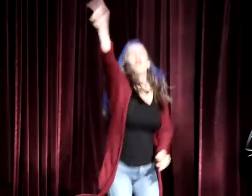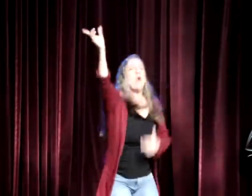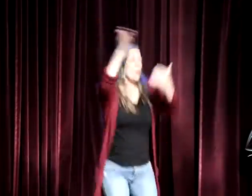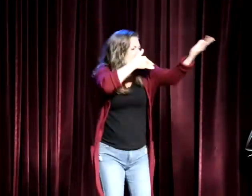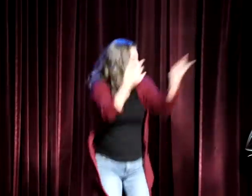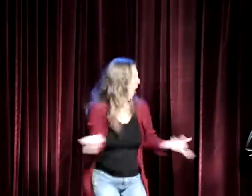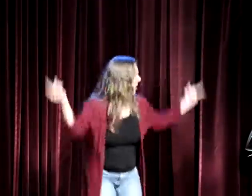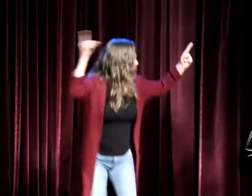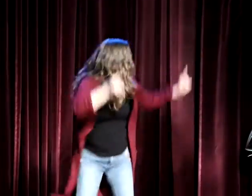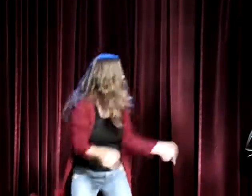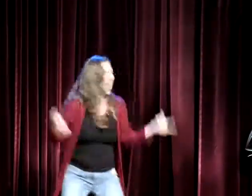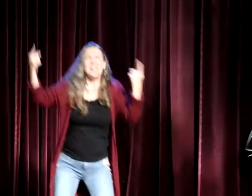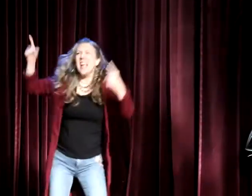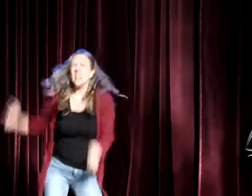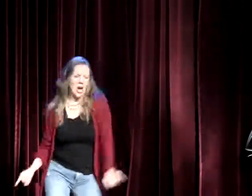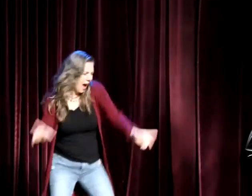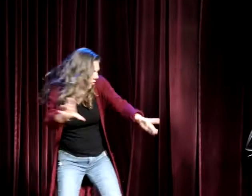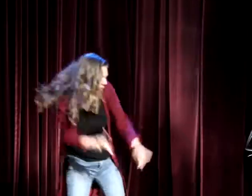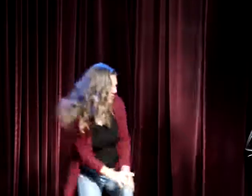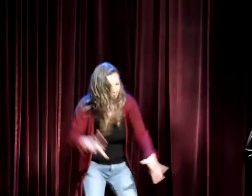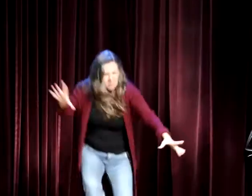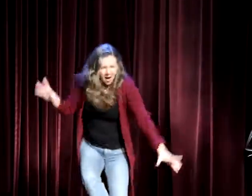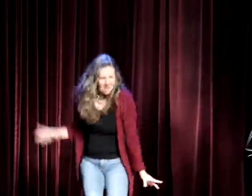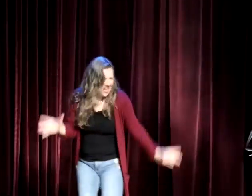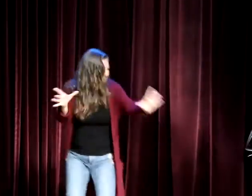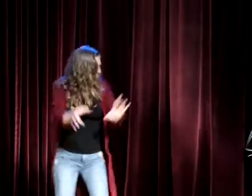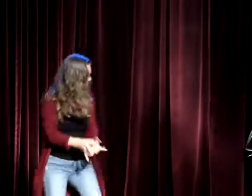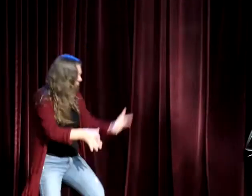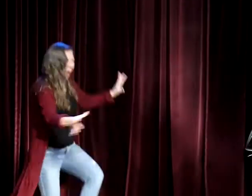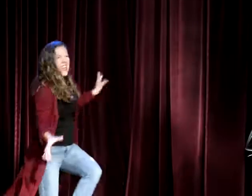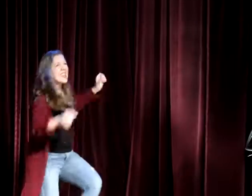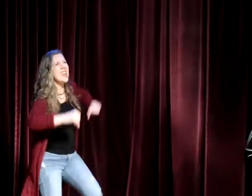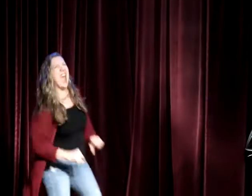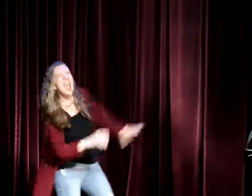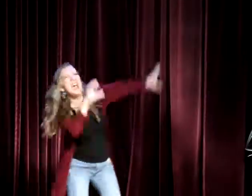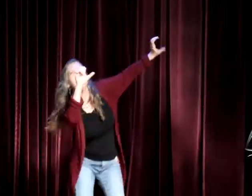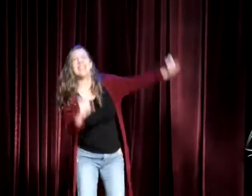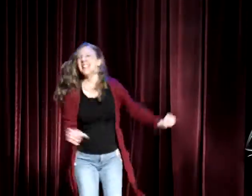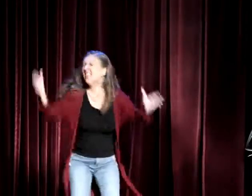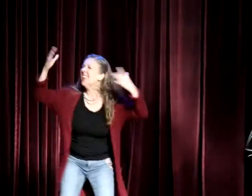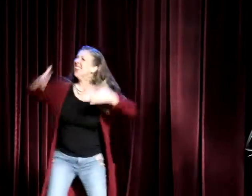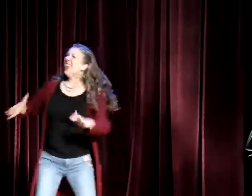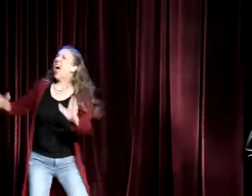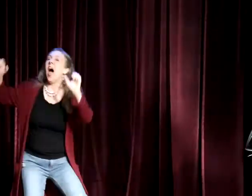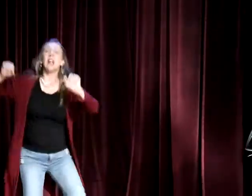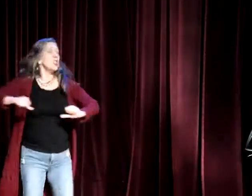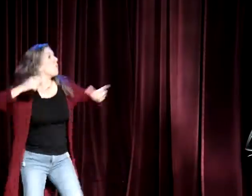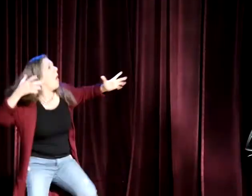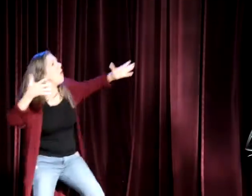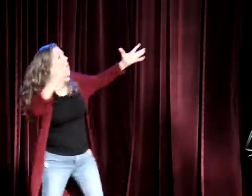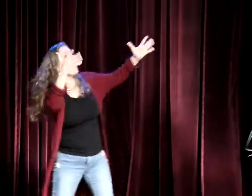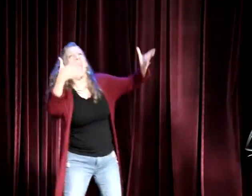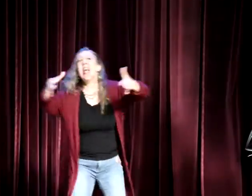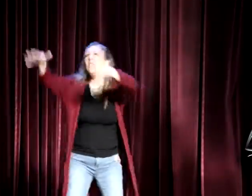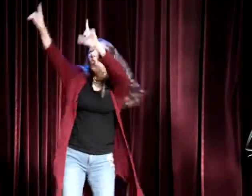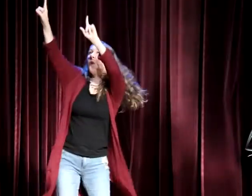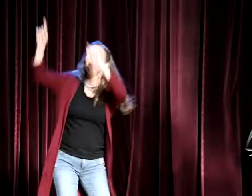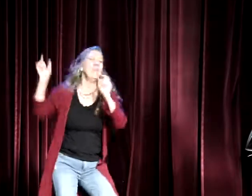to my personal pain I just want to raise you, I